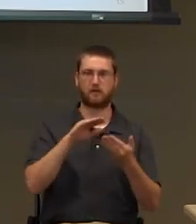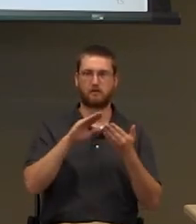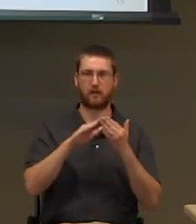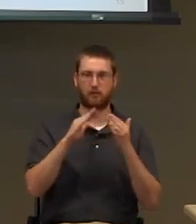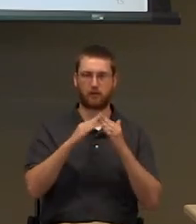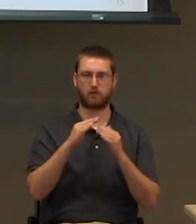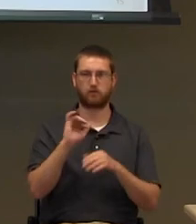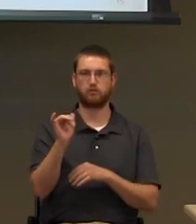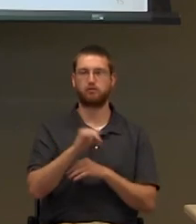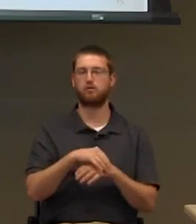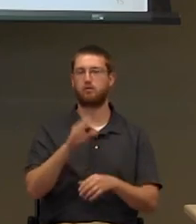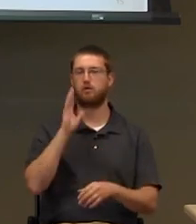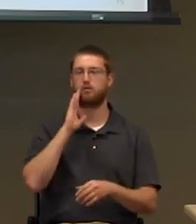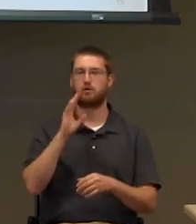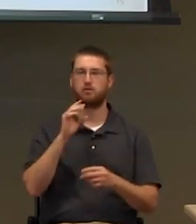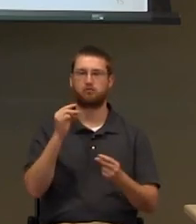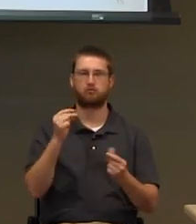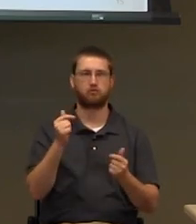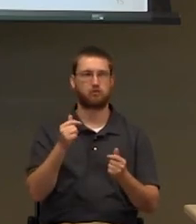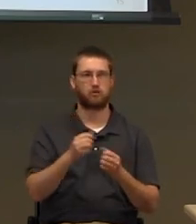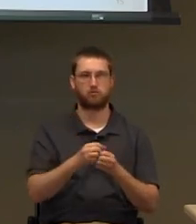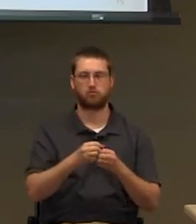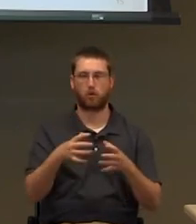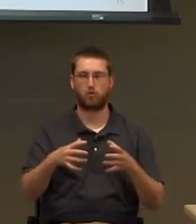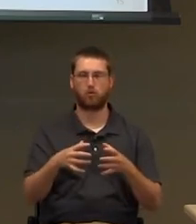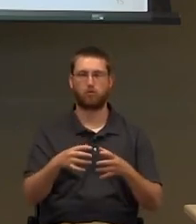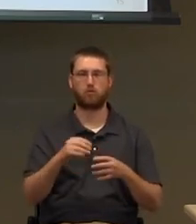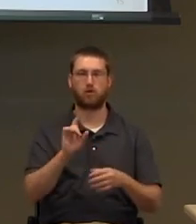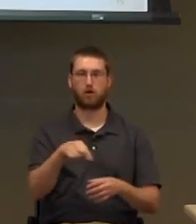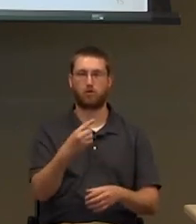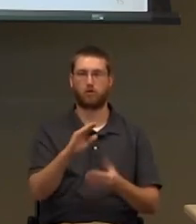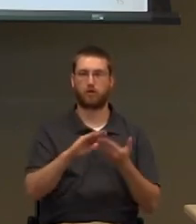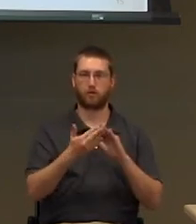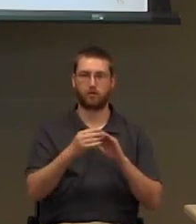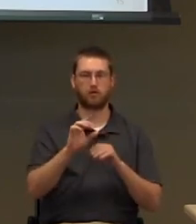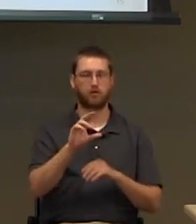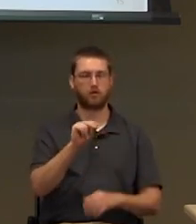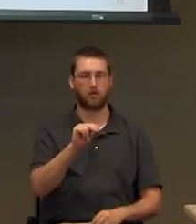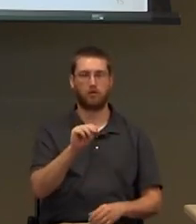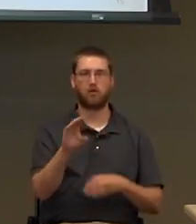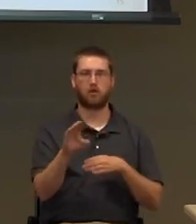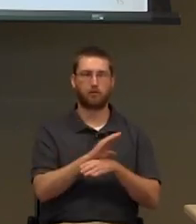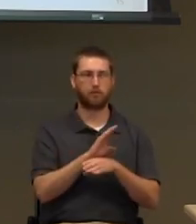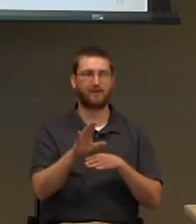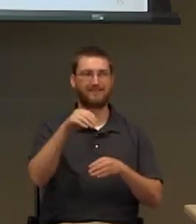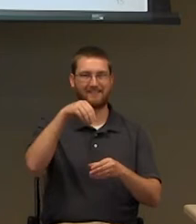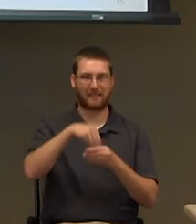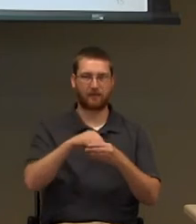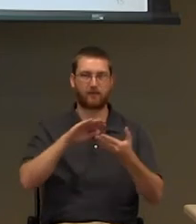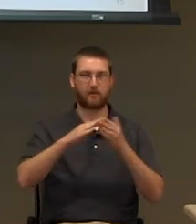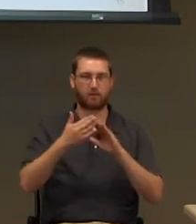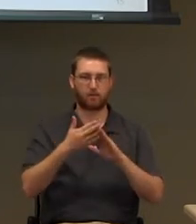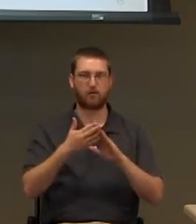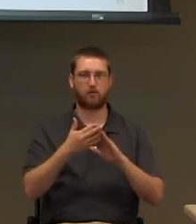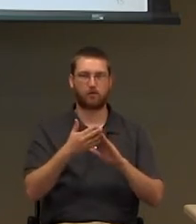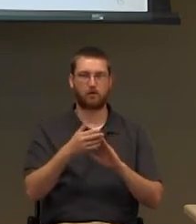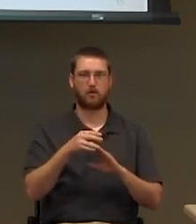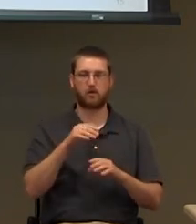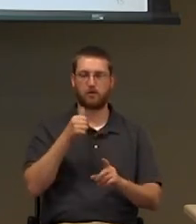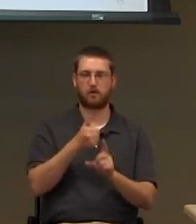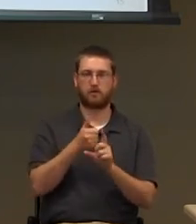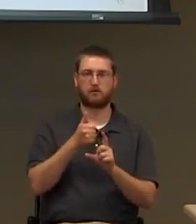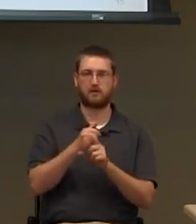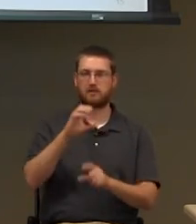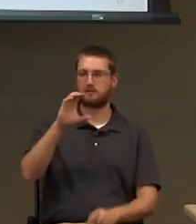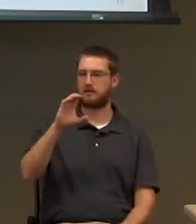a tremendous boon, not just for the community, but for a lot of the businesses that you have here in your community, who's, when their executives come to visit,